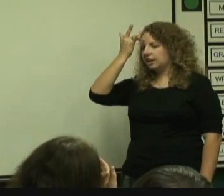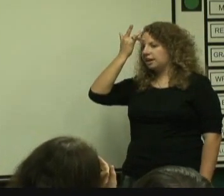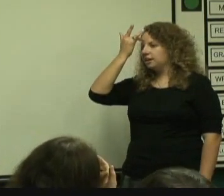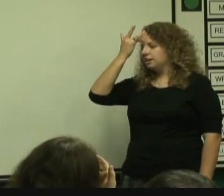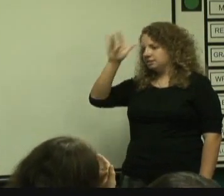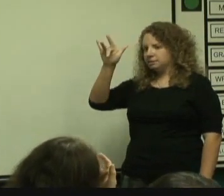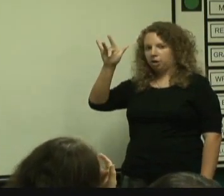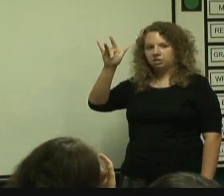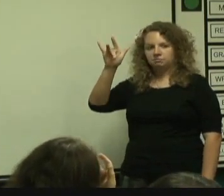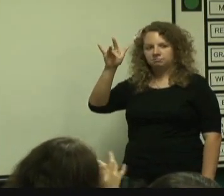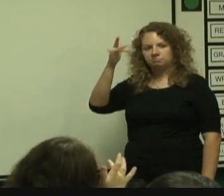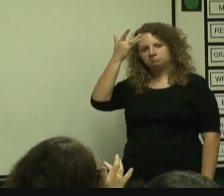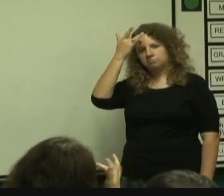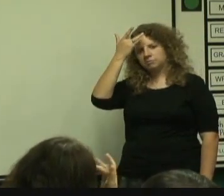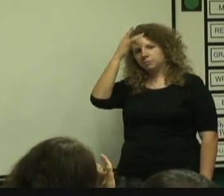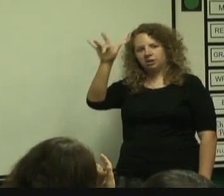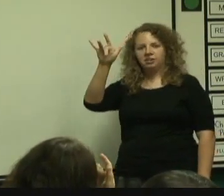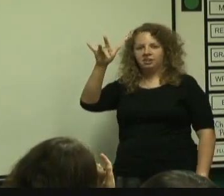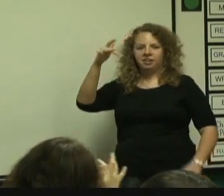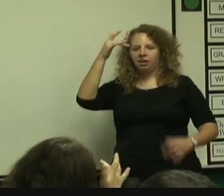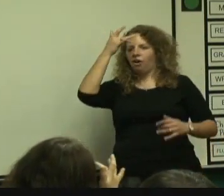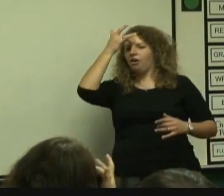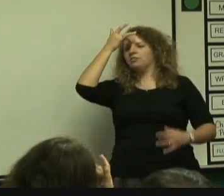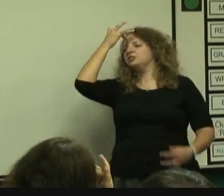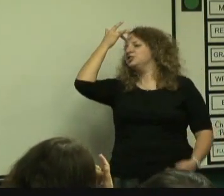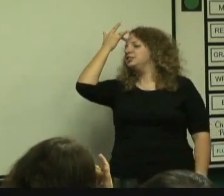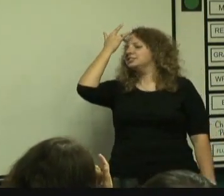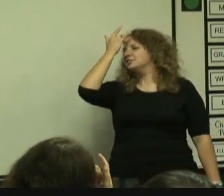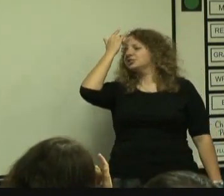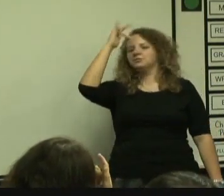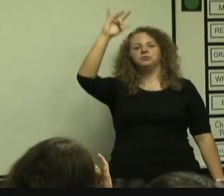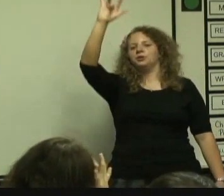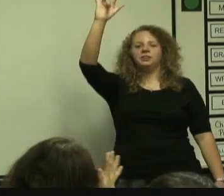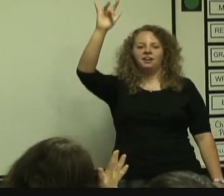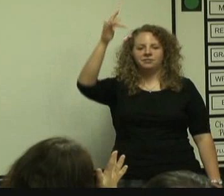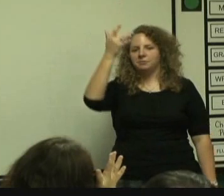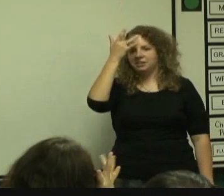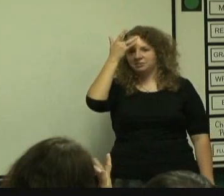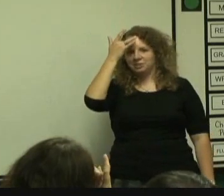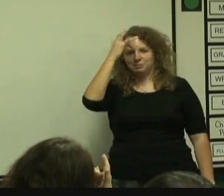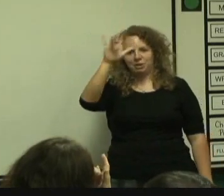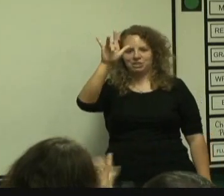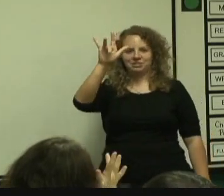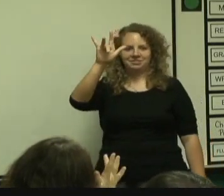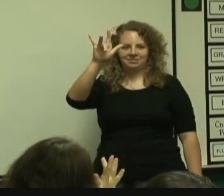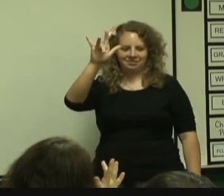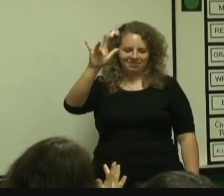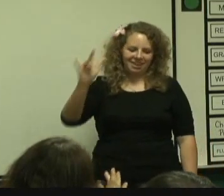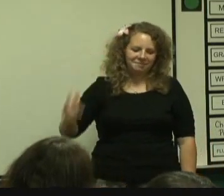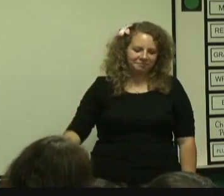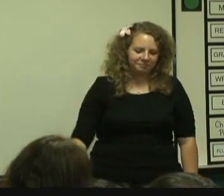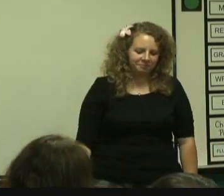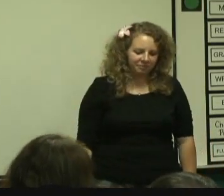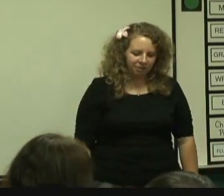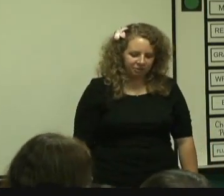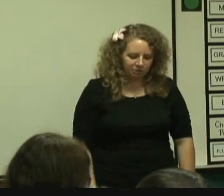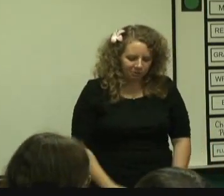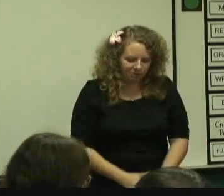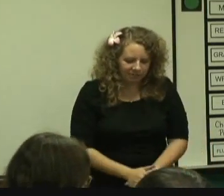that. Smart. Smart. Like all of the genius is just floating off the brain. Smart. Okay? So we're going to